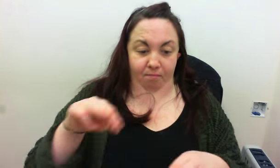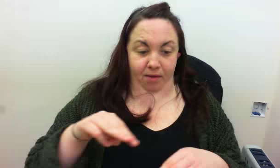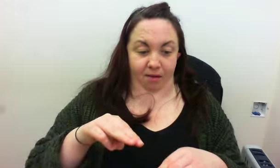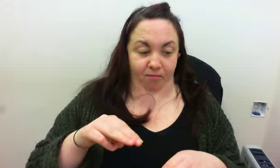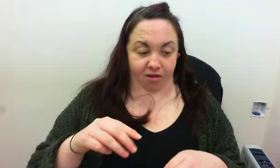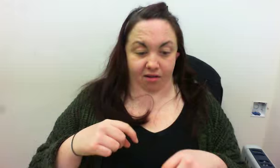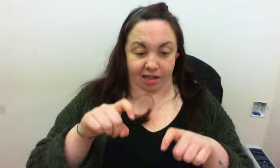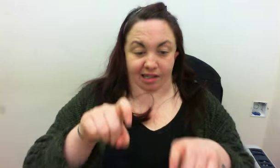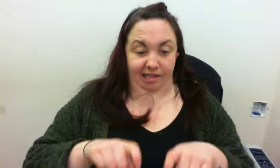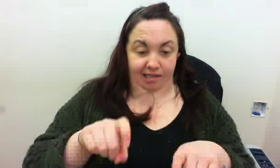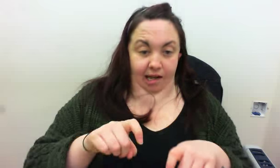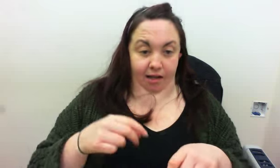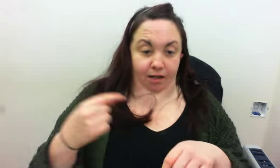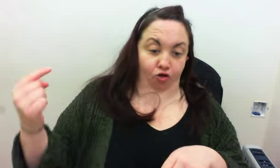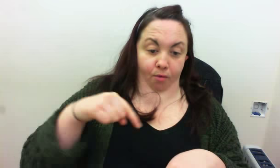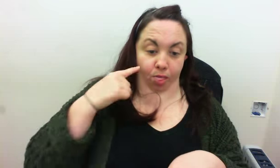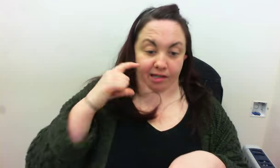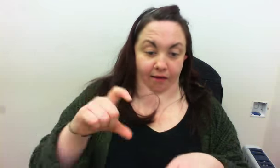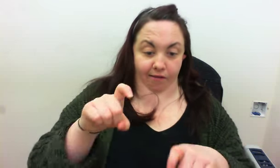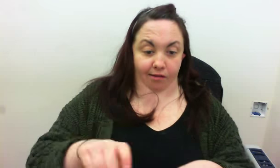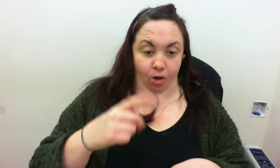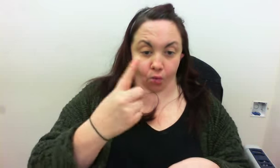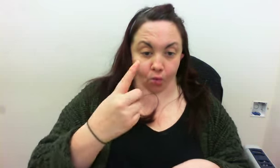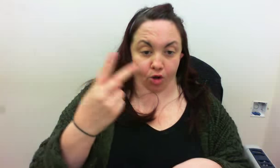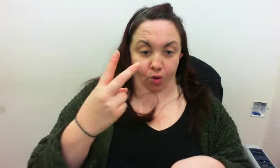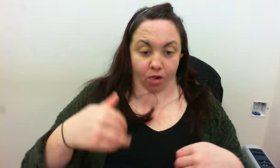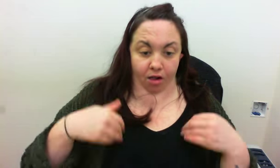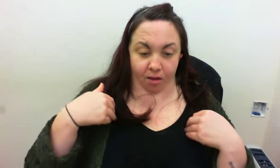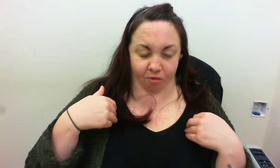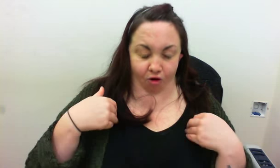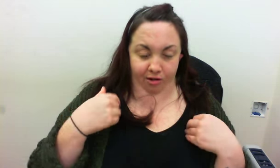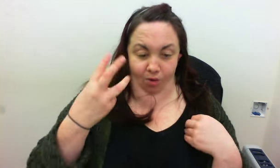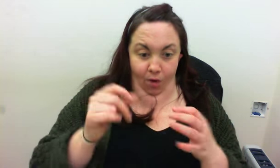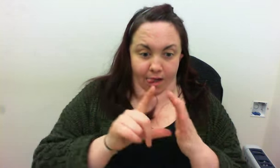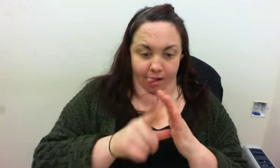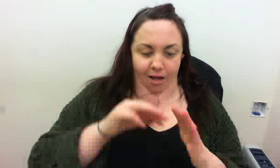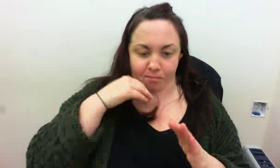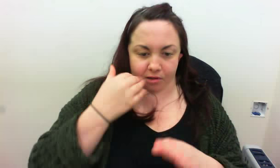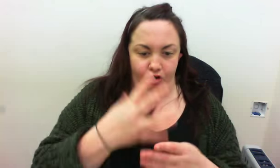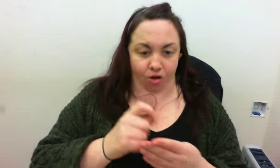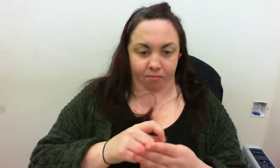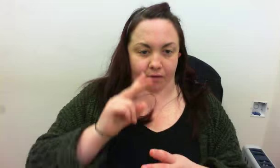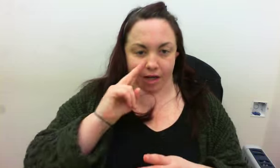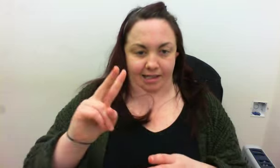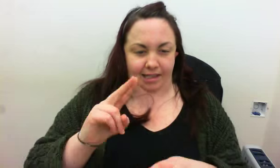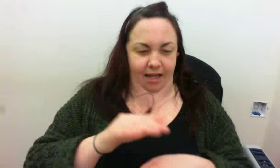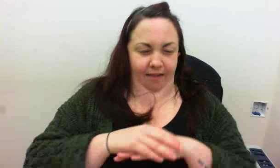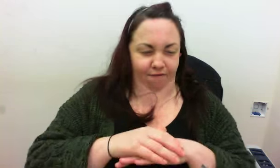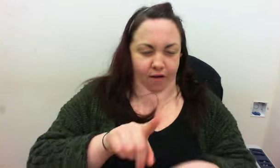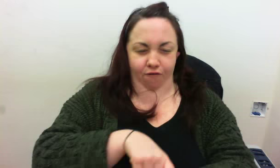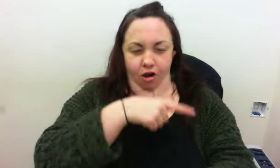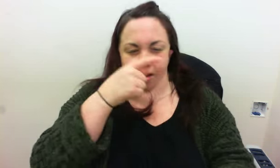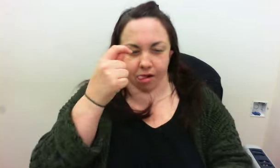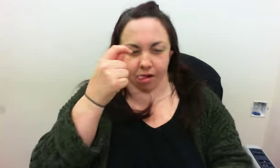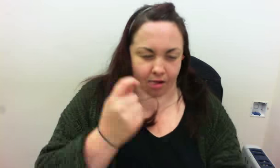1, 2 in the morning. Because sometimes you don't meet people that you haven't seen in a long time, like, you know, they'll be either living down the country, so when they meet